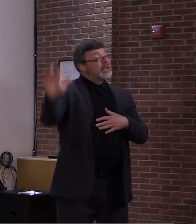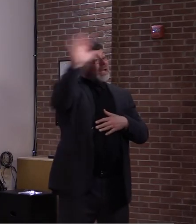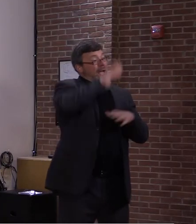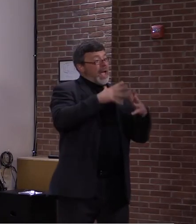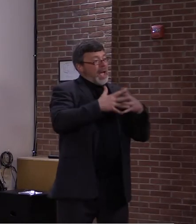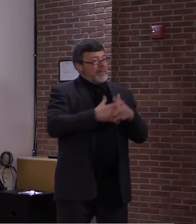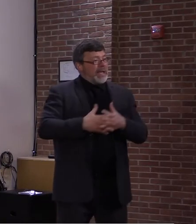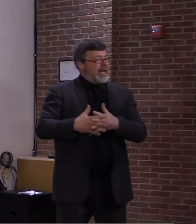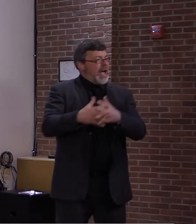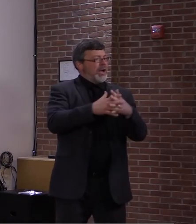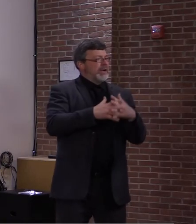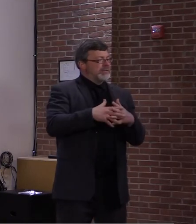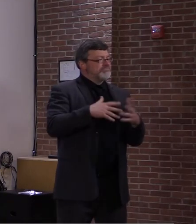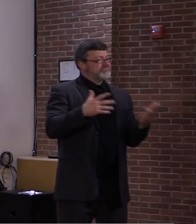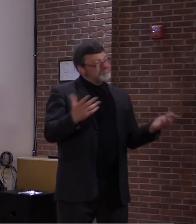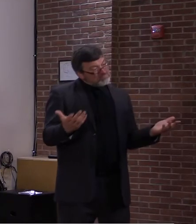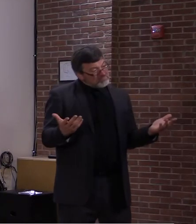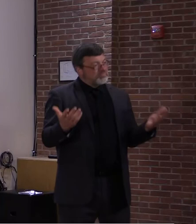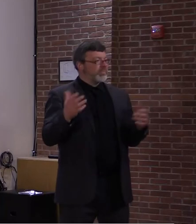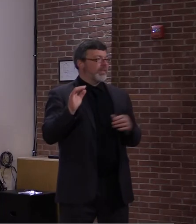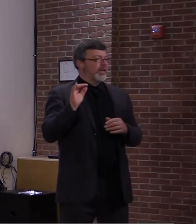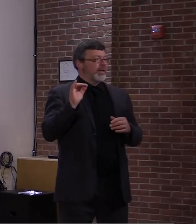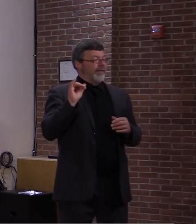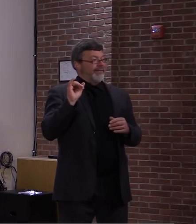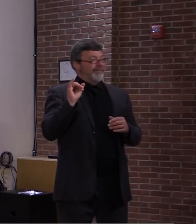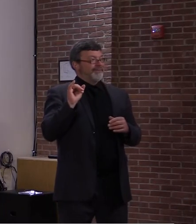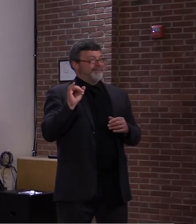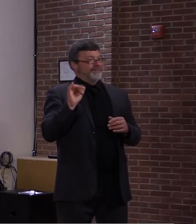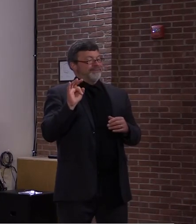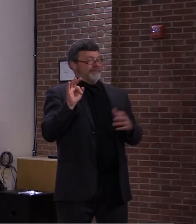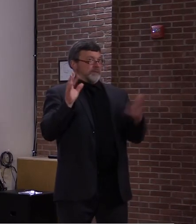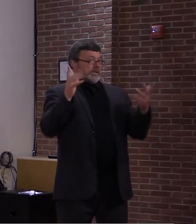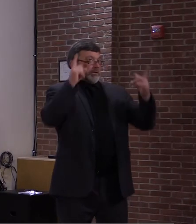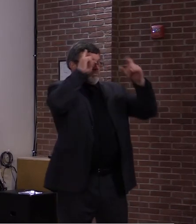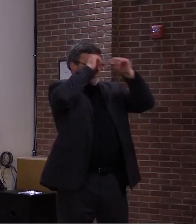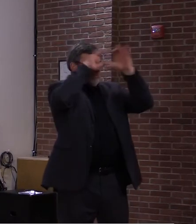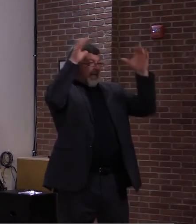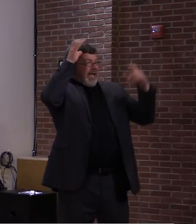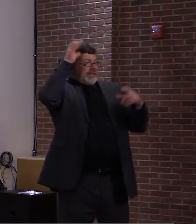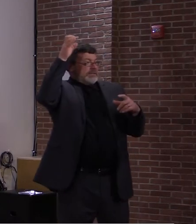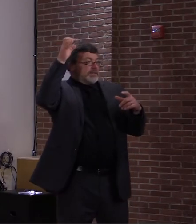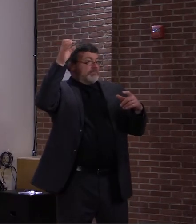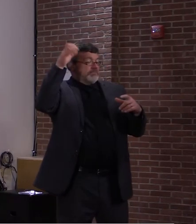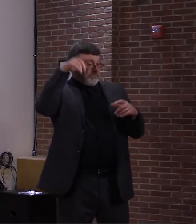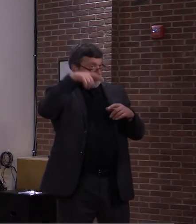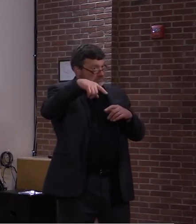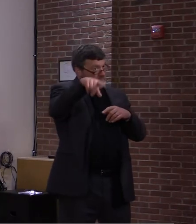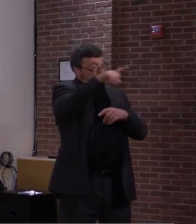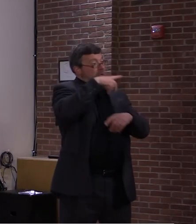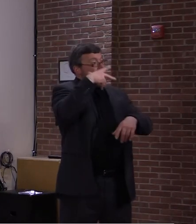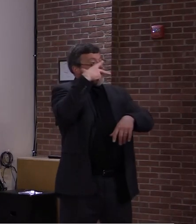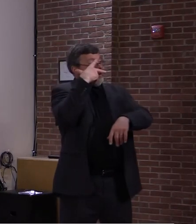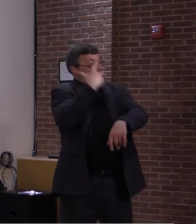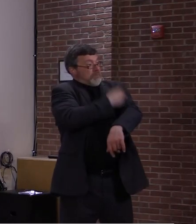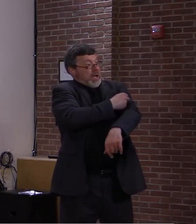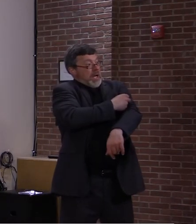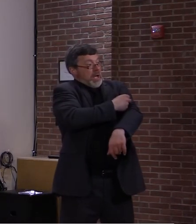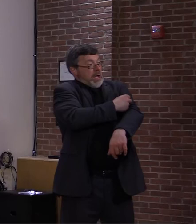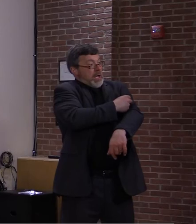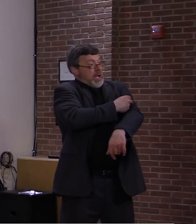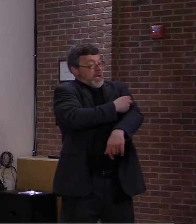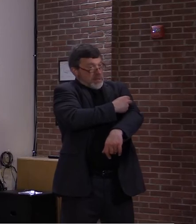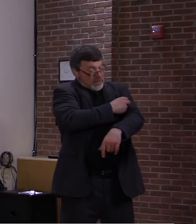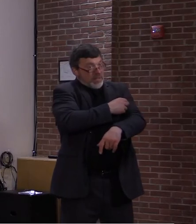of a chance of getting long COVID if you've been vaccinated. But it's by no means a guarantee, but